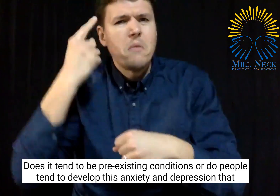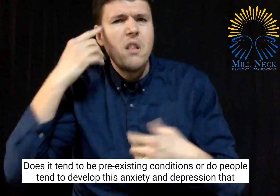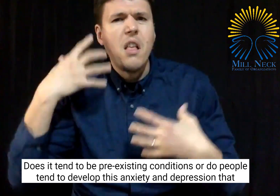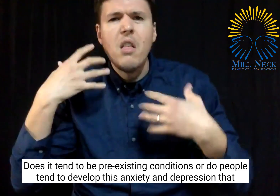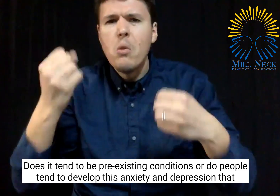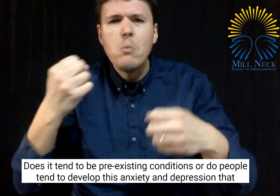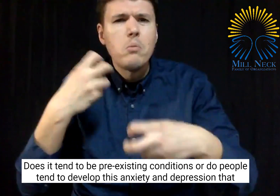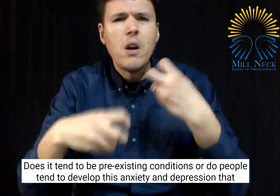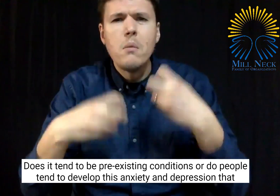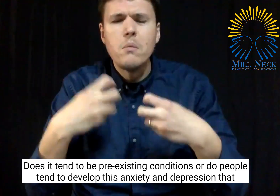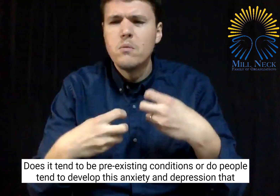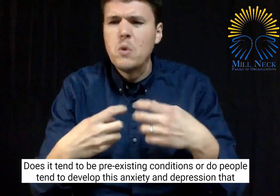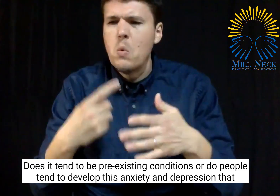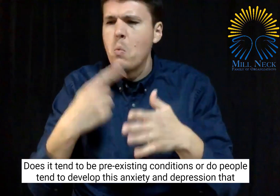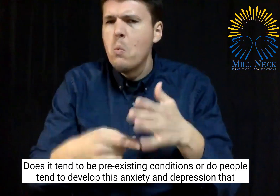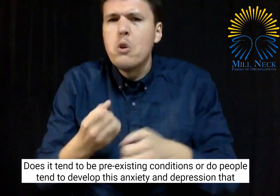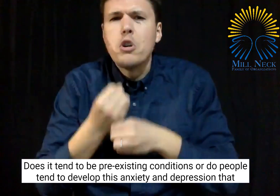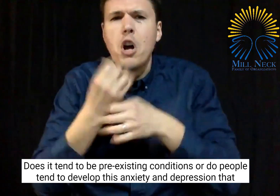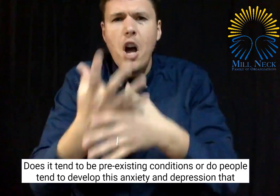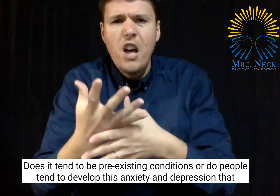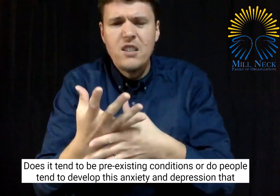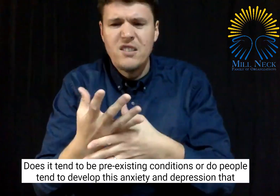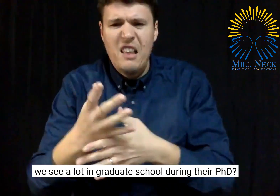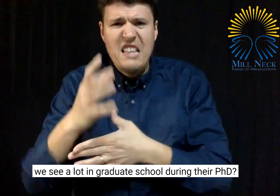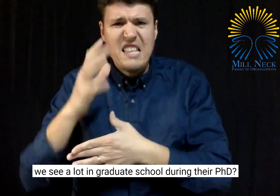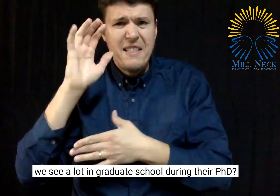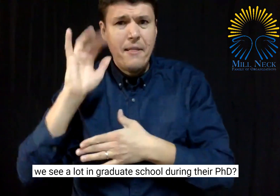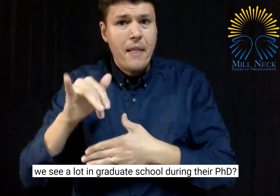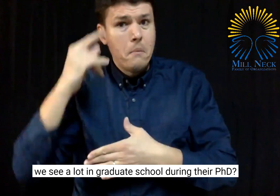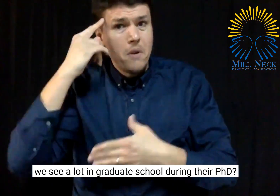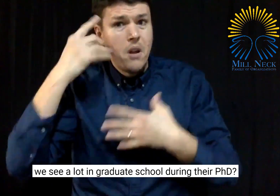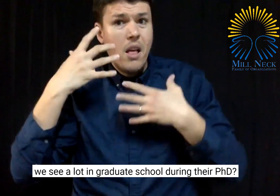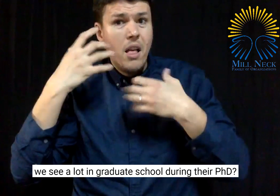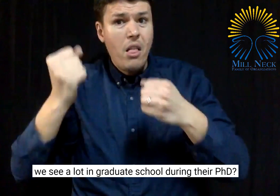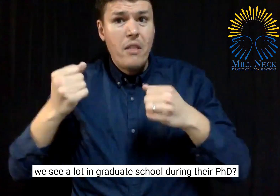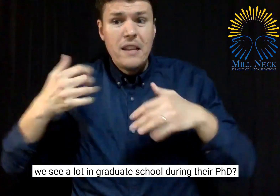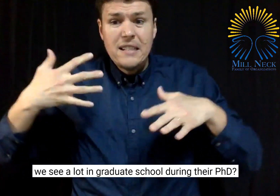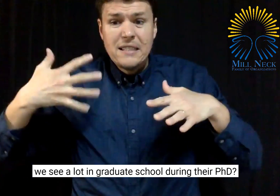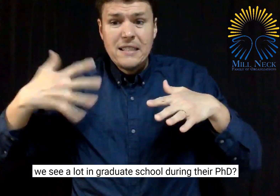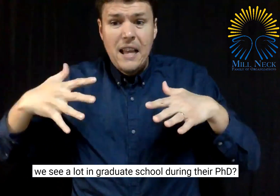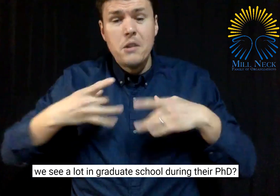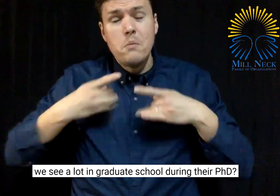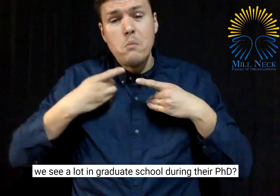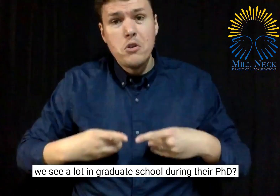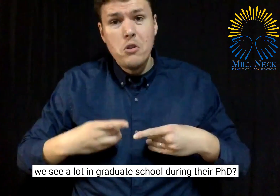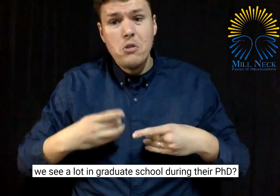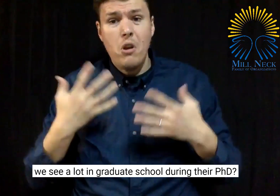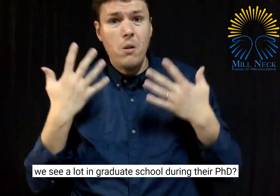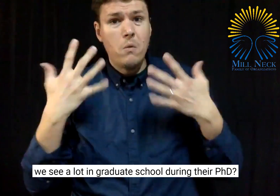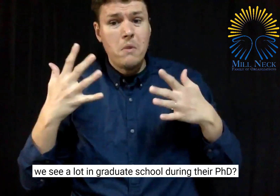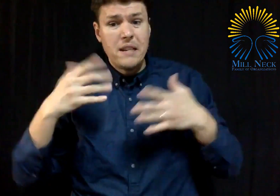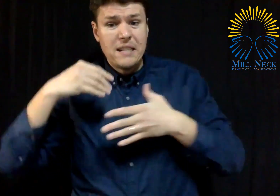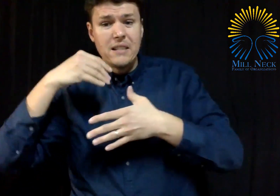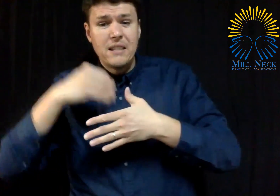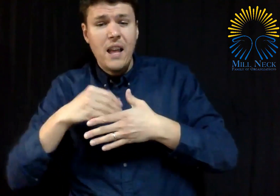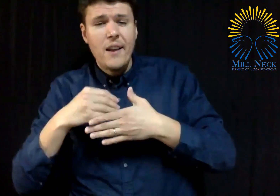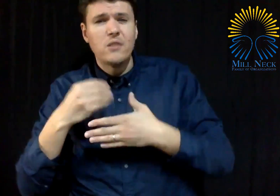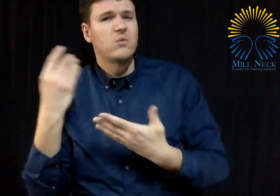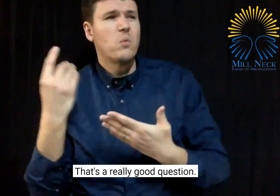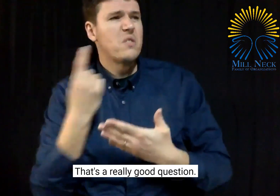tend to develop this anxiety and depression that we see a lot in graduate school during their PhD? That's a really